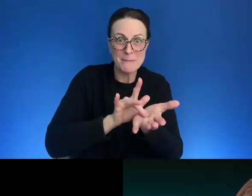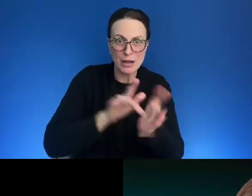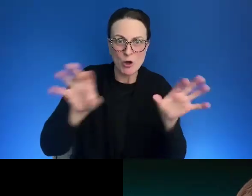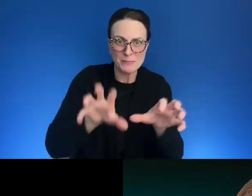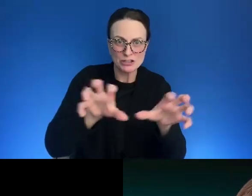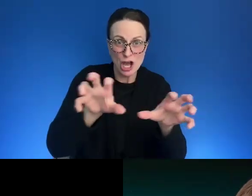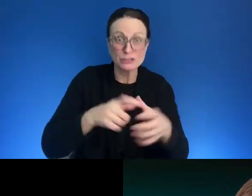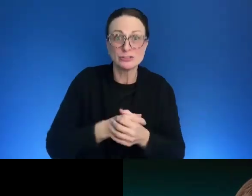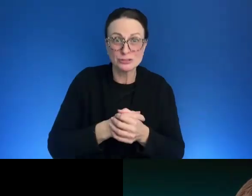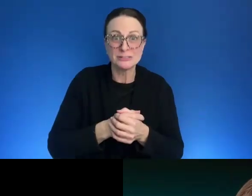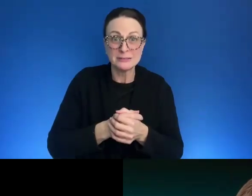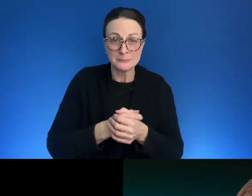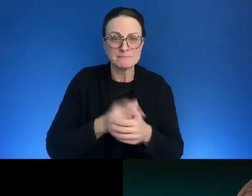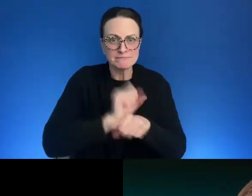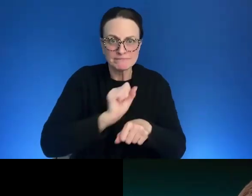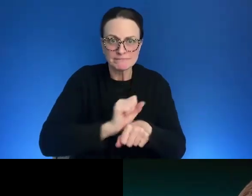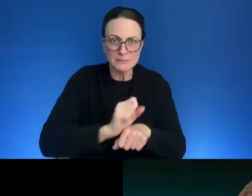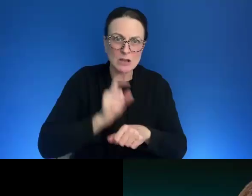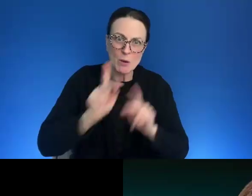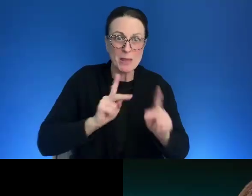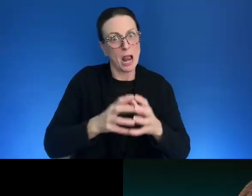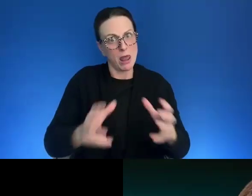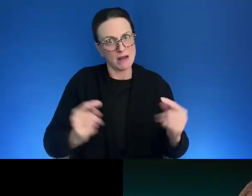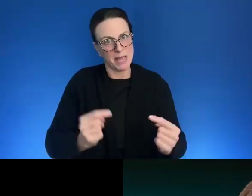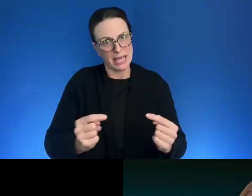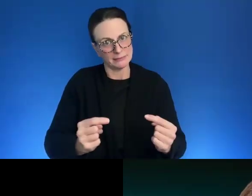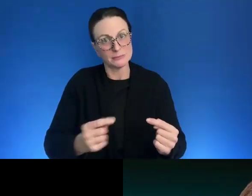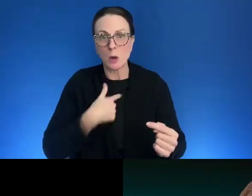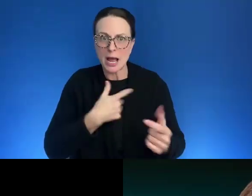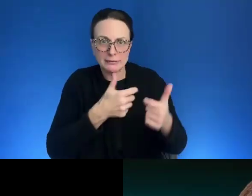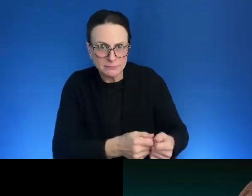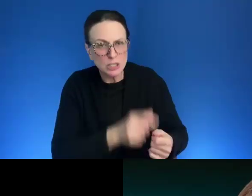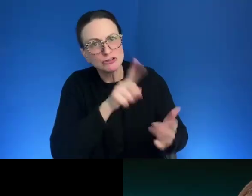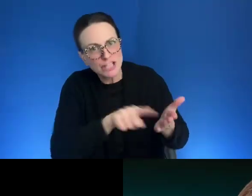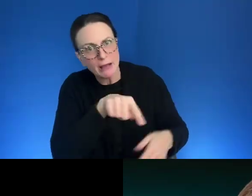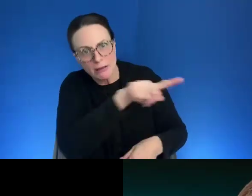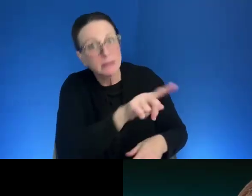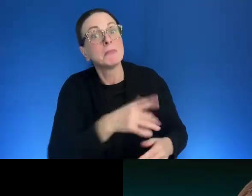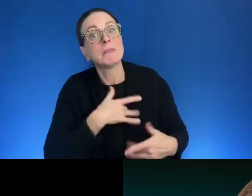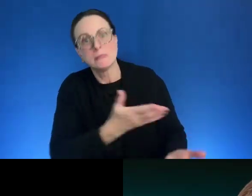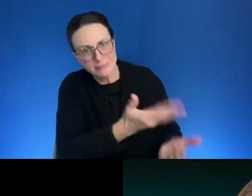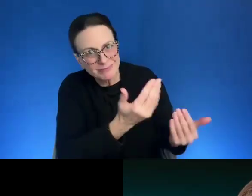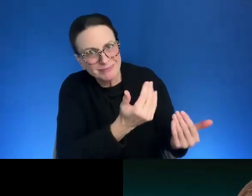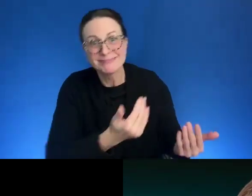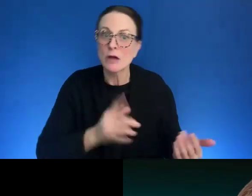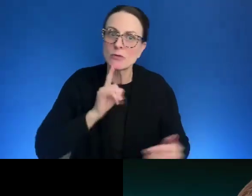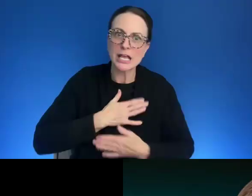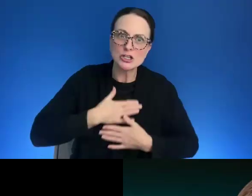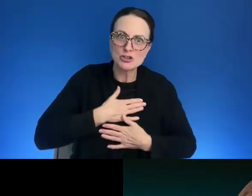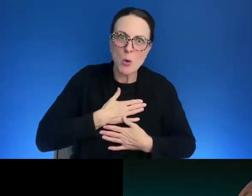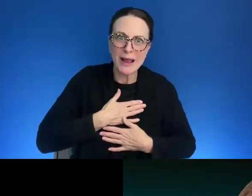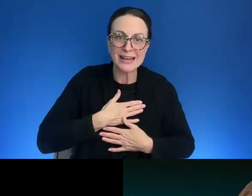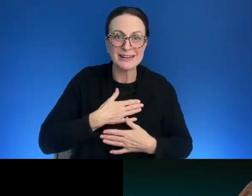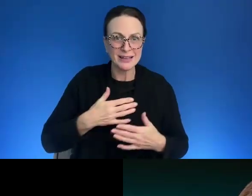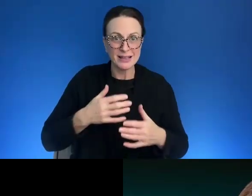massage, so I worked on people who had a bunch of pain. So, and I actually really enjoyed getting